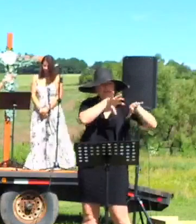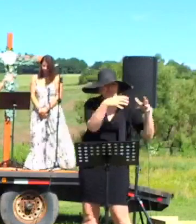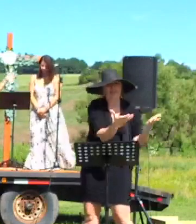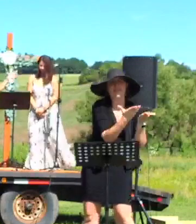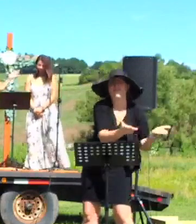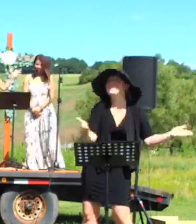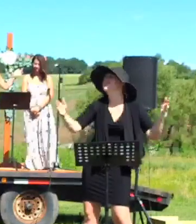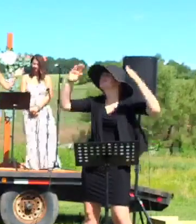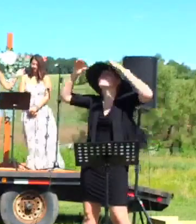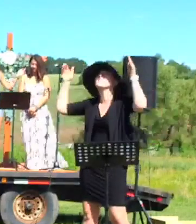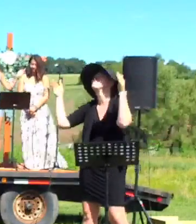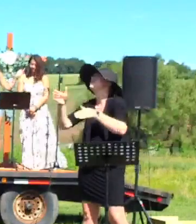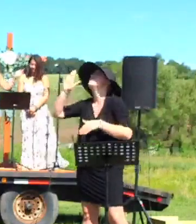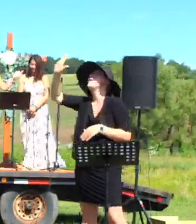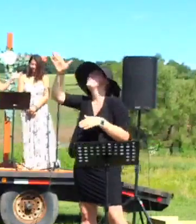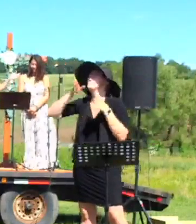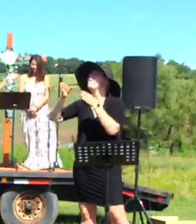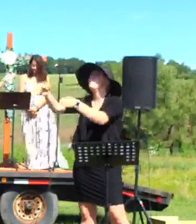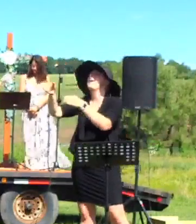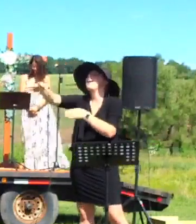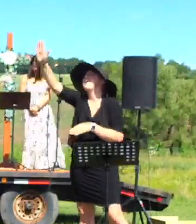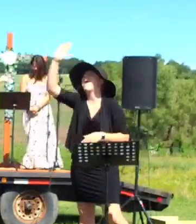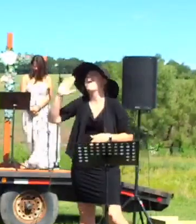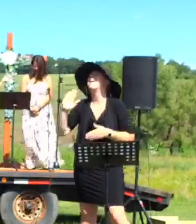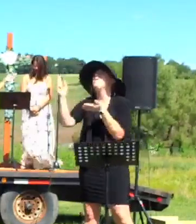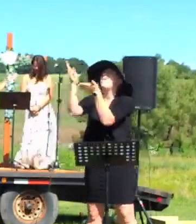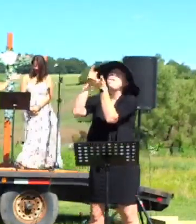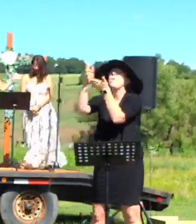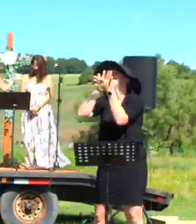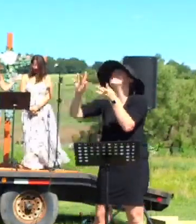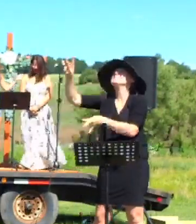focus on Your ways. Holy Spirit,